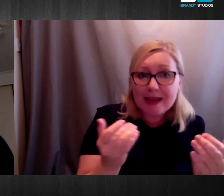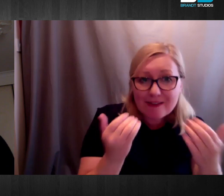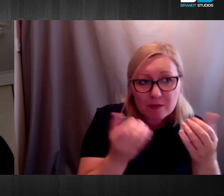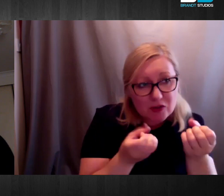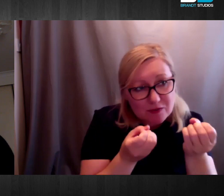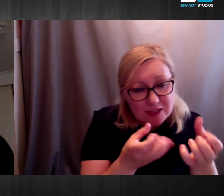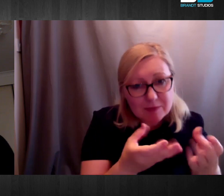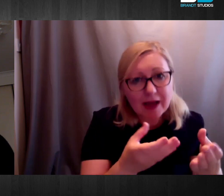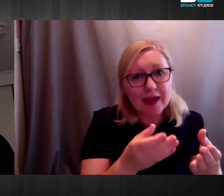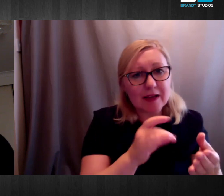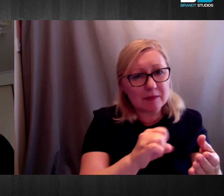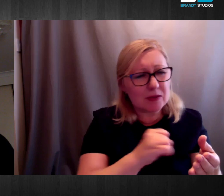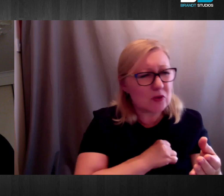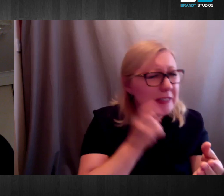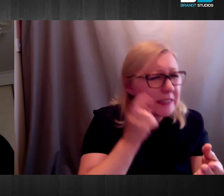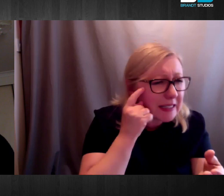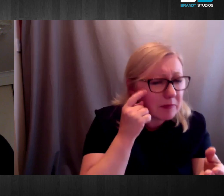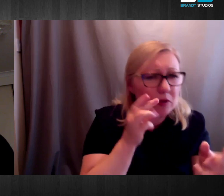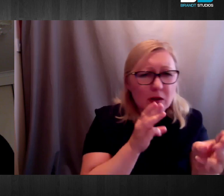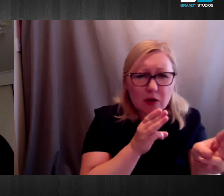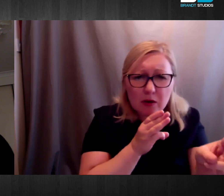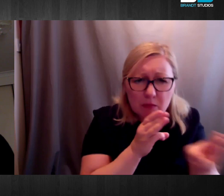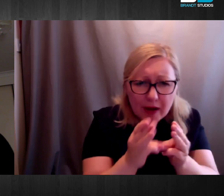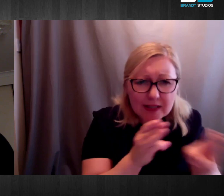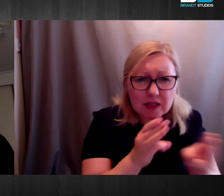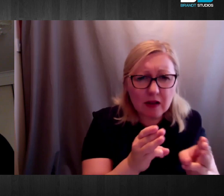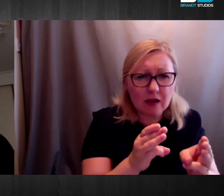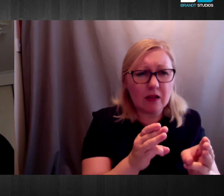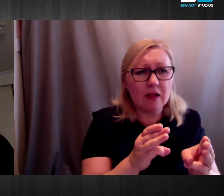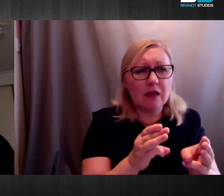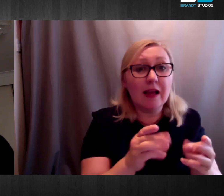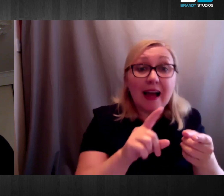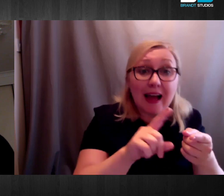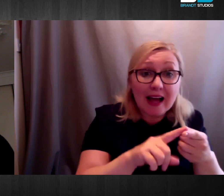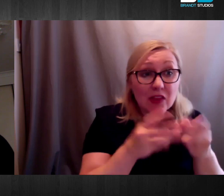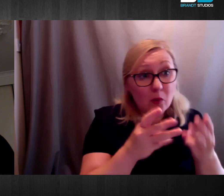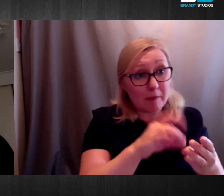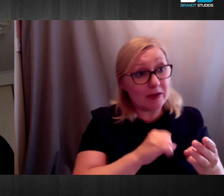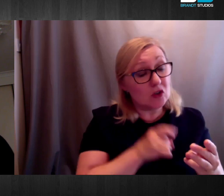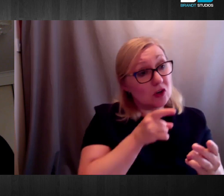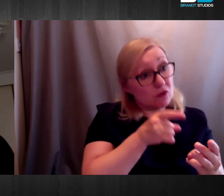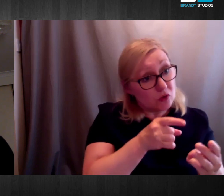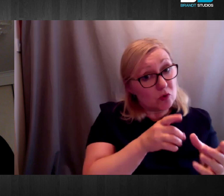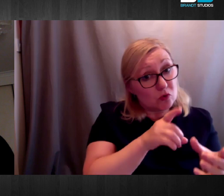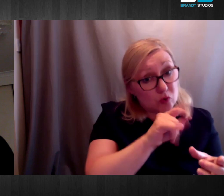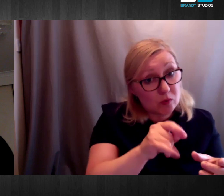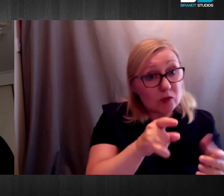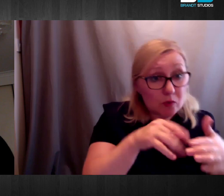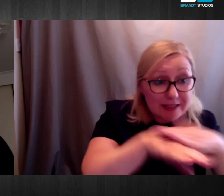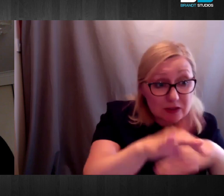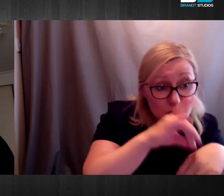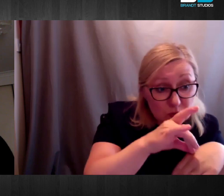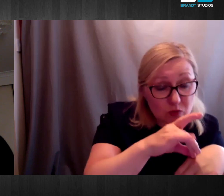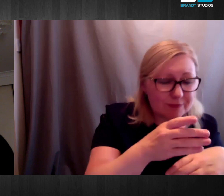the support that was needed for people was taken into account. So this group, we've held 8 virtual